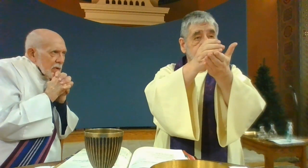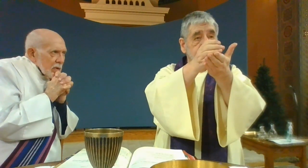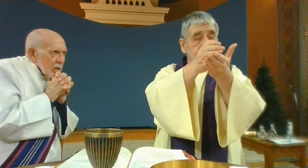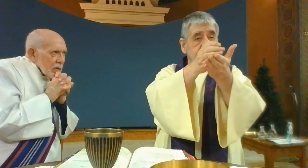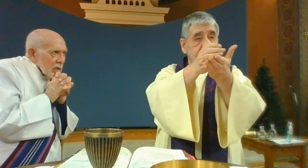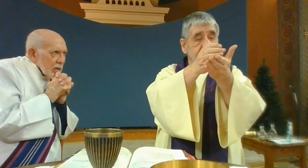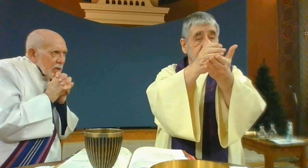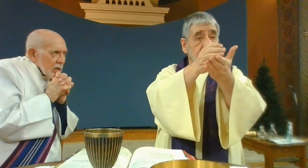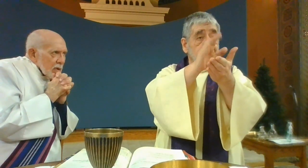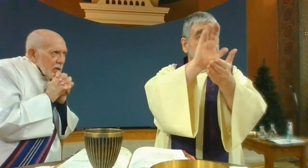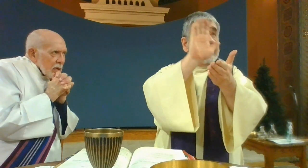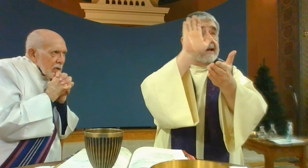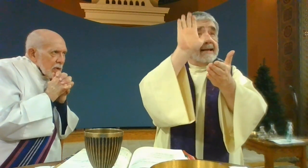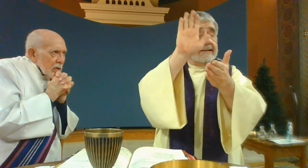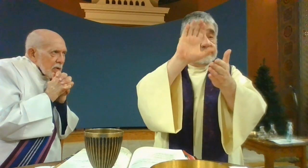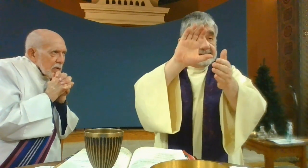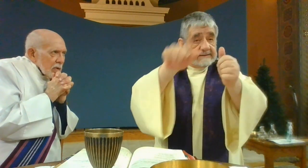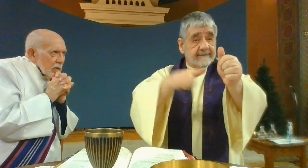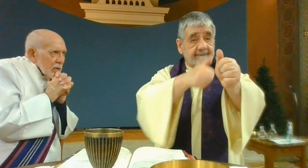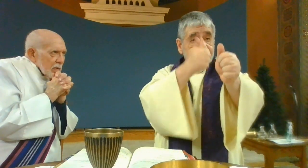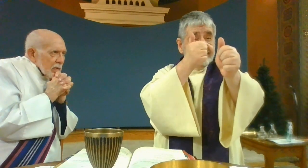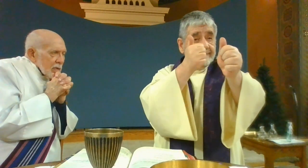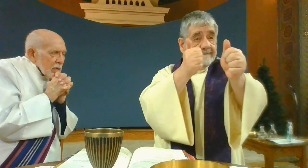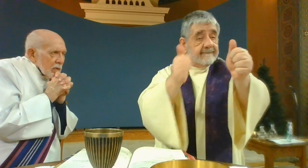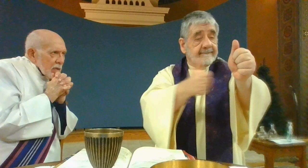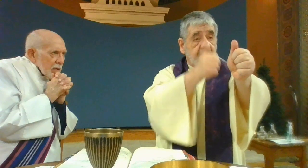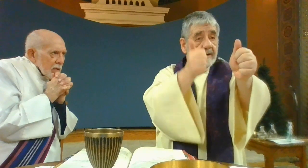gave it to his disciples saying